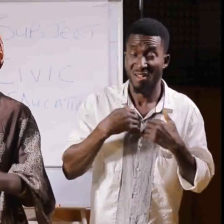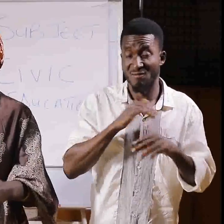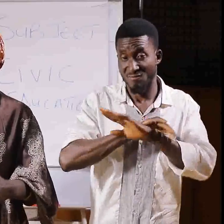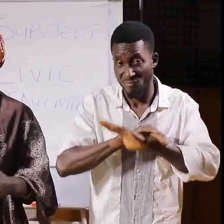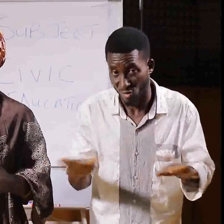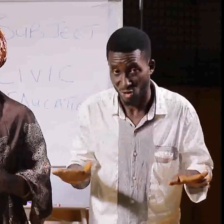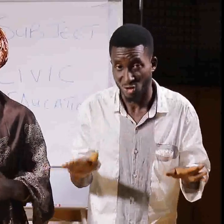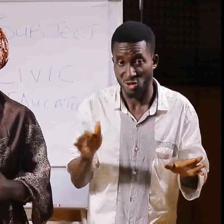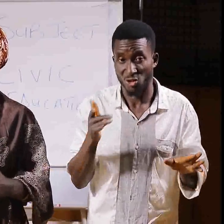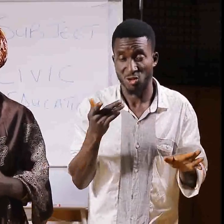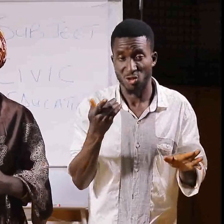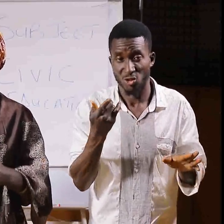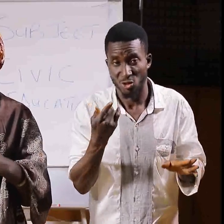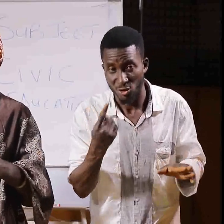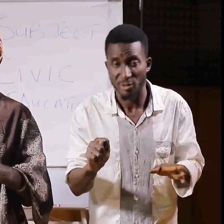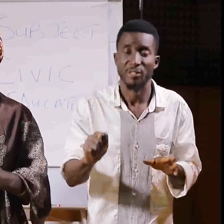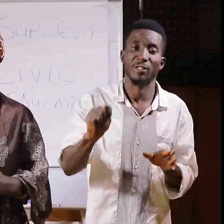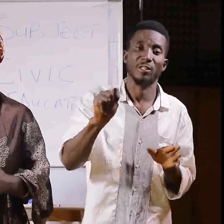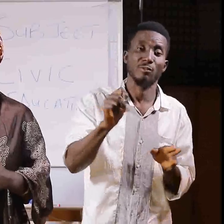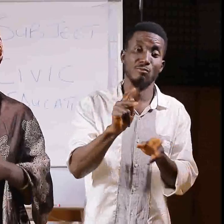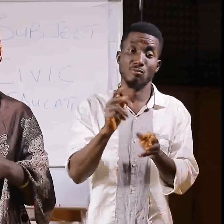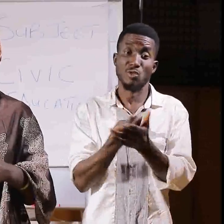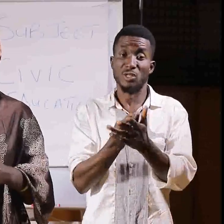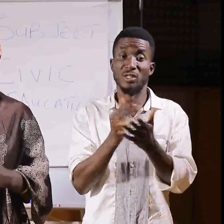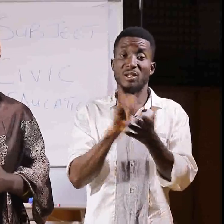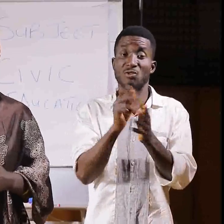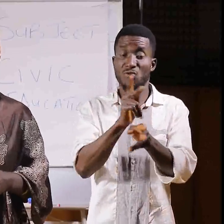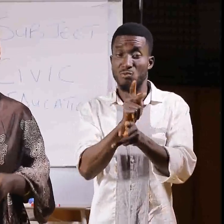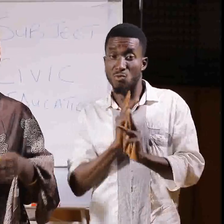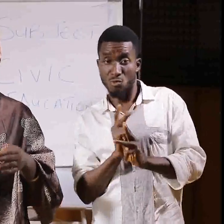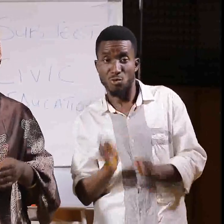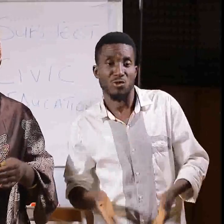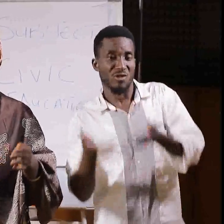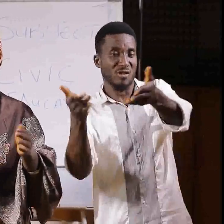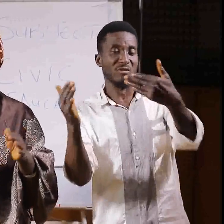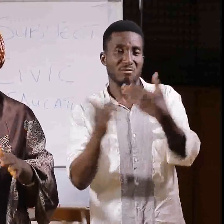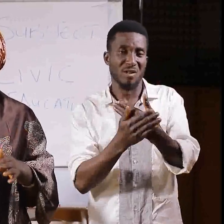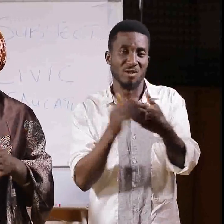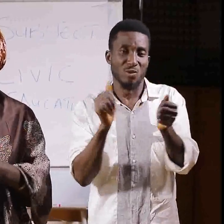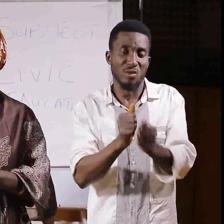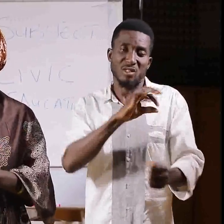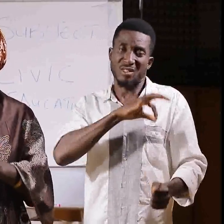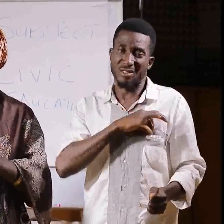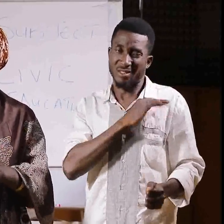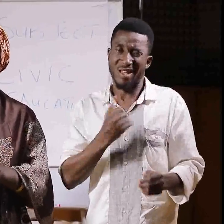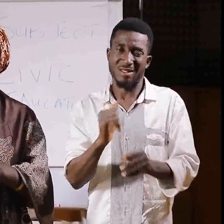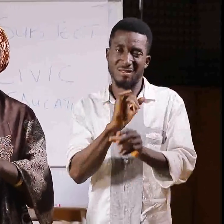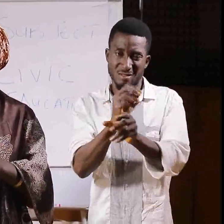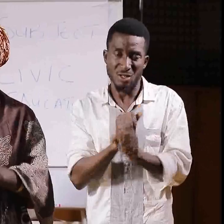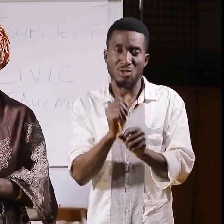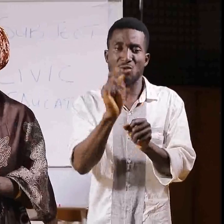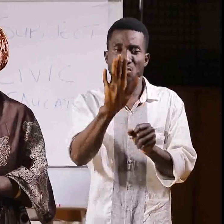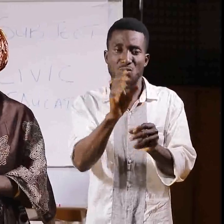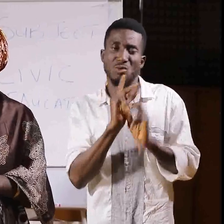will be able to make profit, return the money with the interest, and also get your own